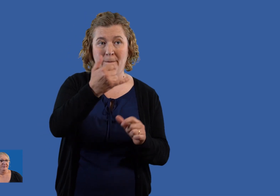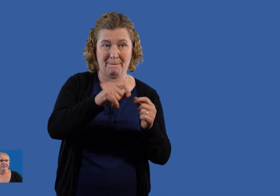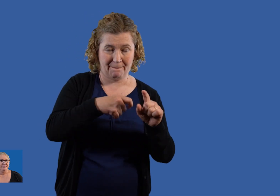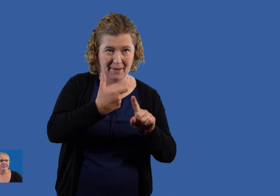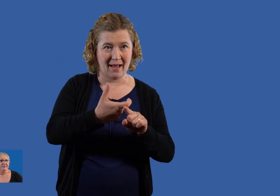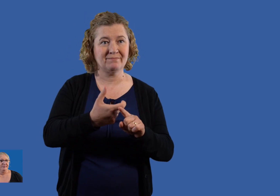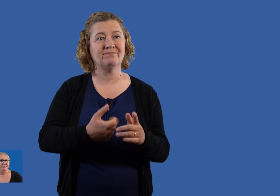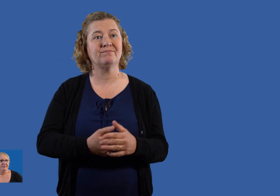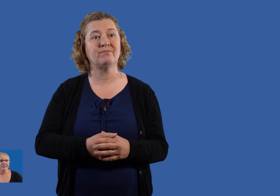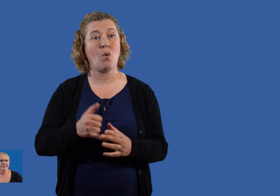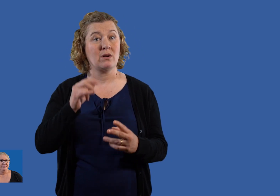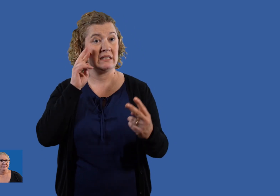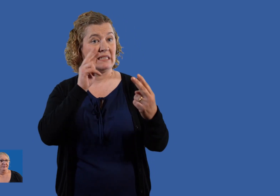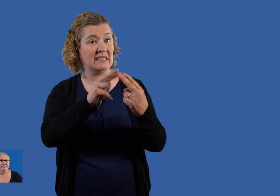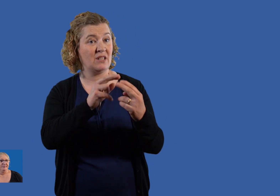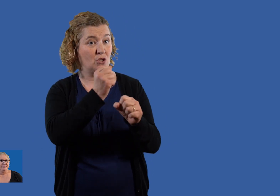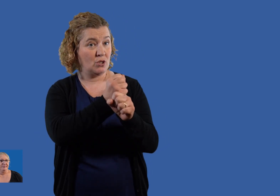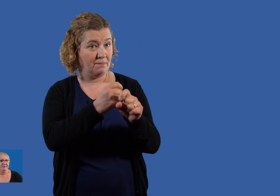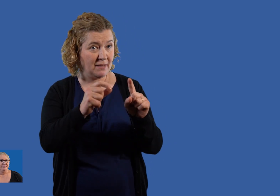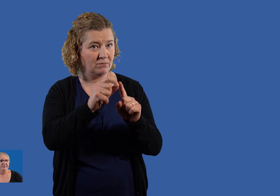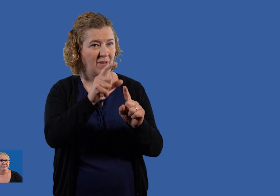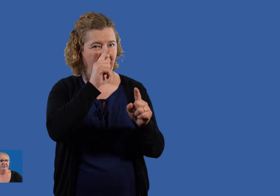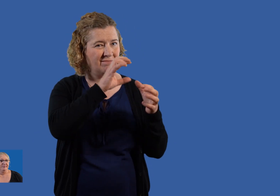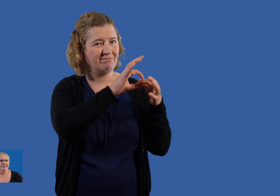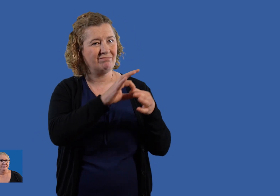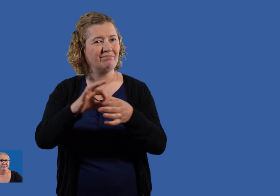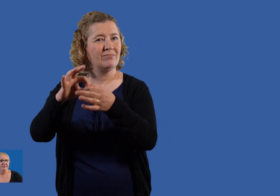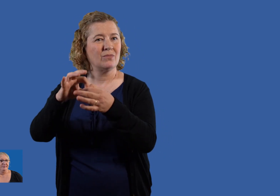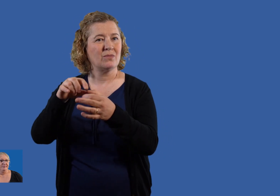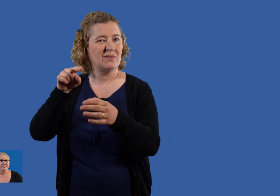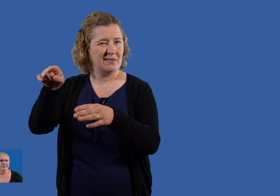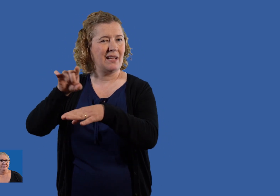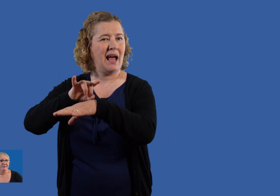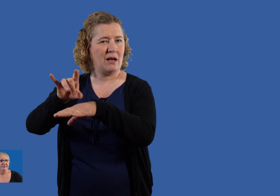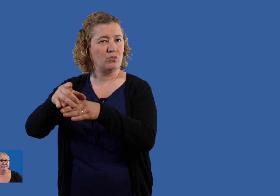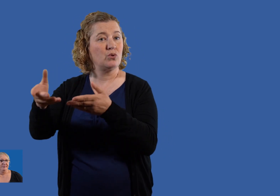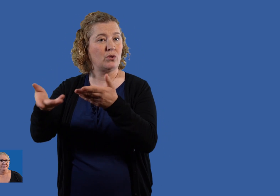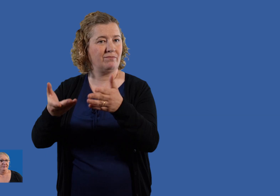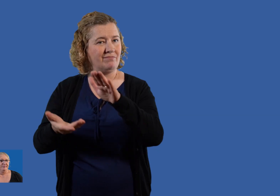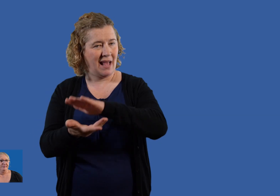suicide callback service, or see your GP and link it to counselling services under Medicare.